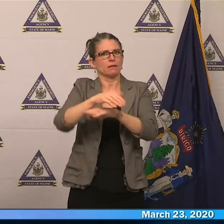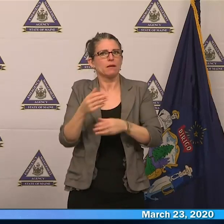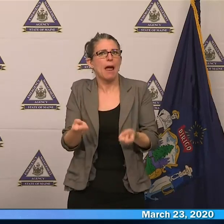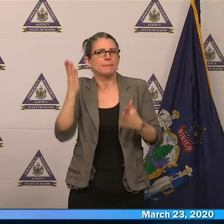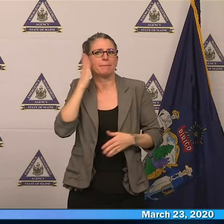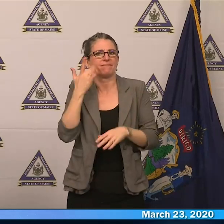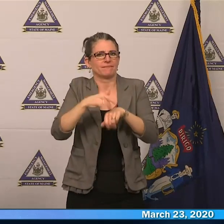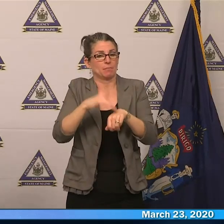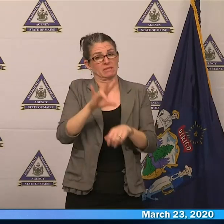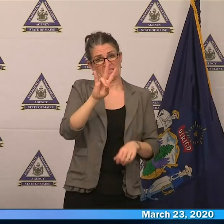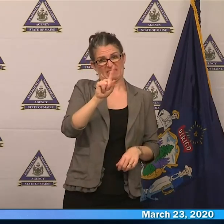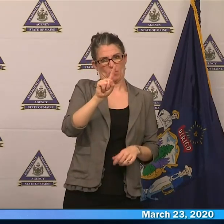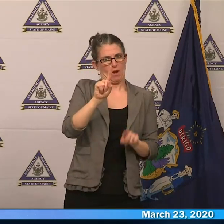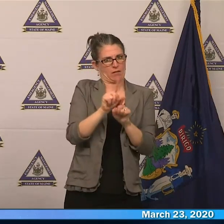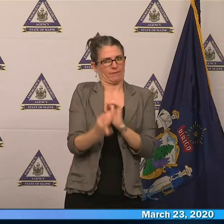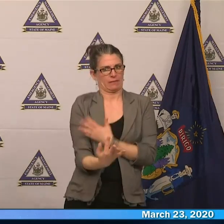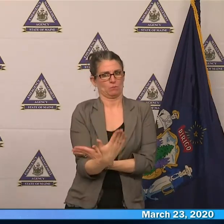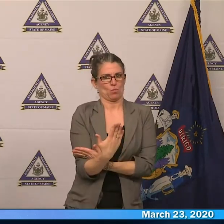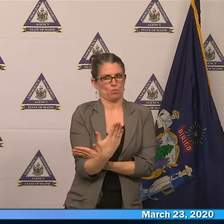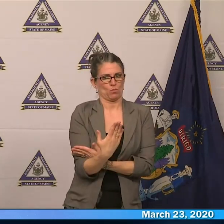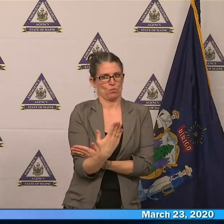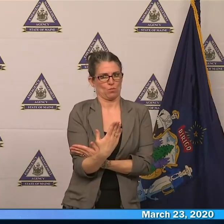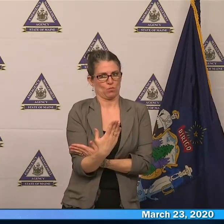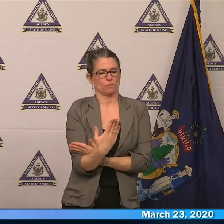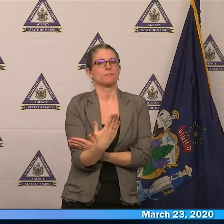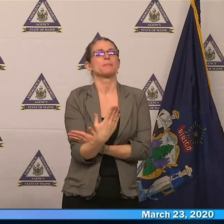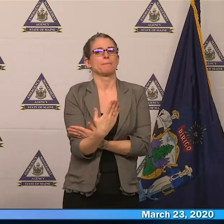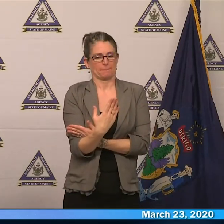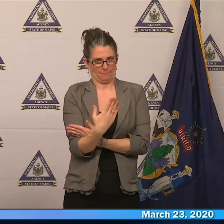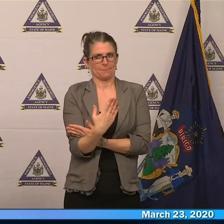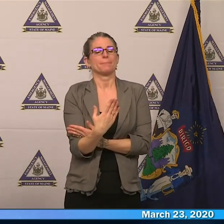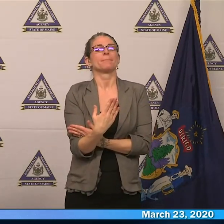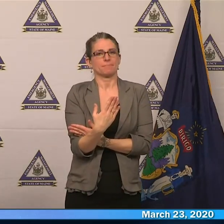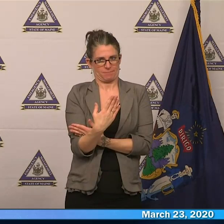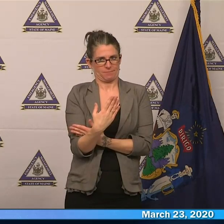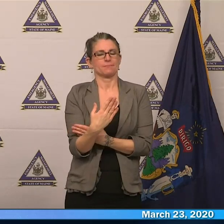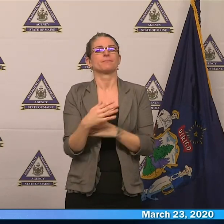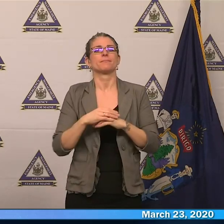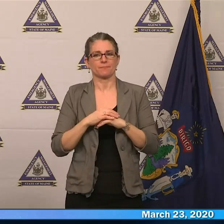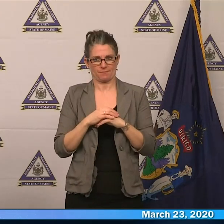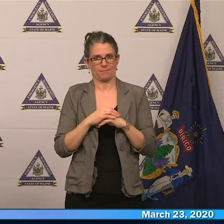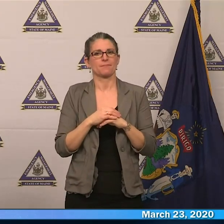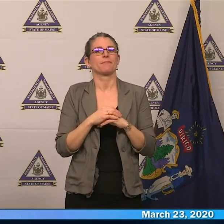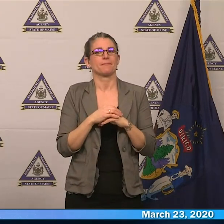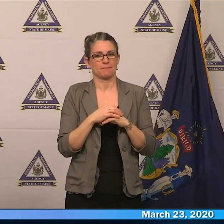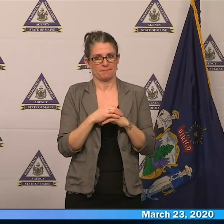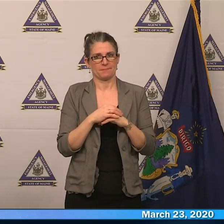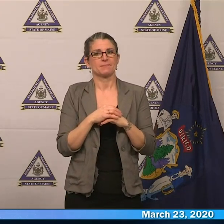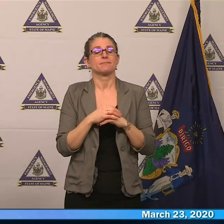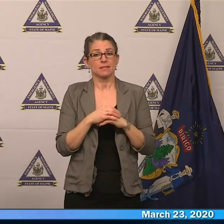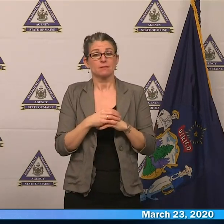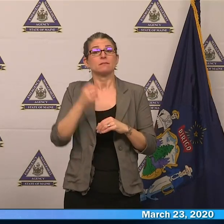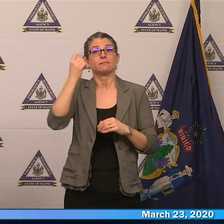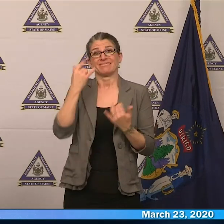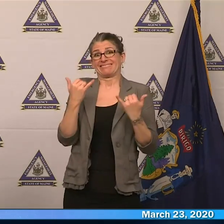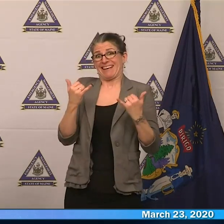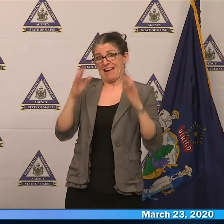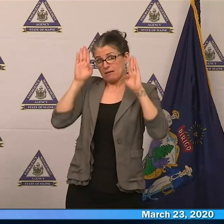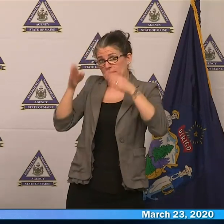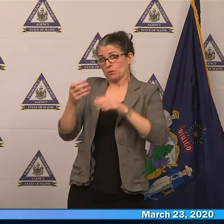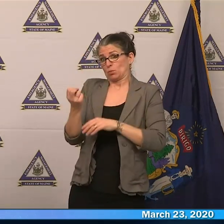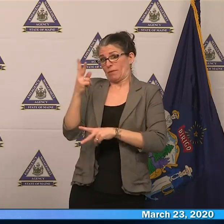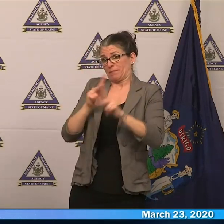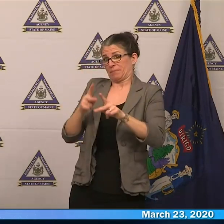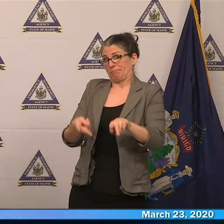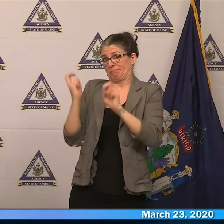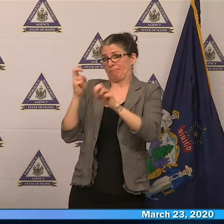well as other resources. Now, in terms of the other individuals, the 12 individuals who are hospitalized, for privacy reasons, we're